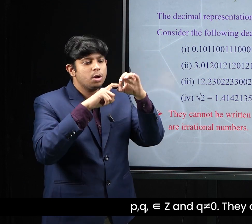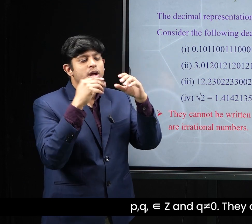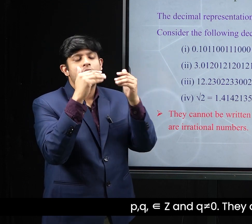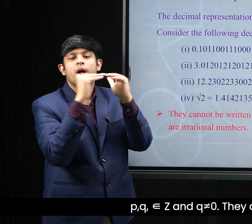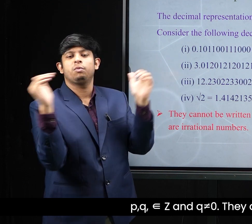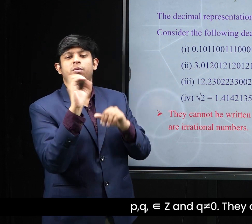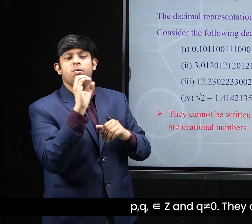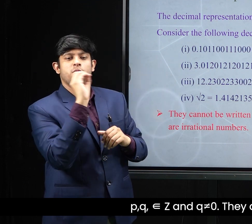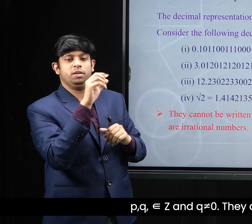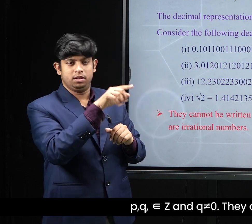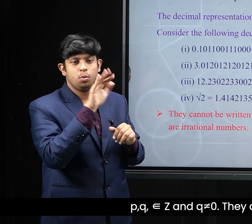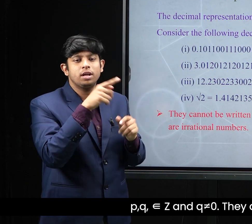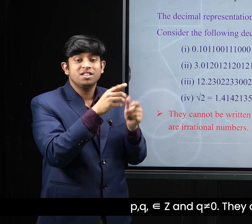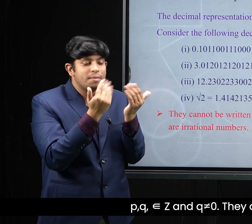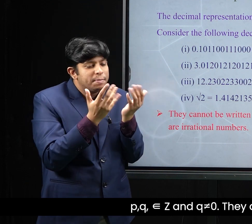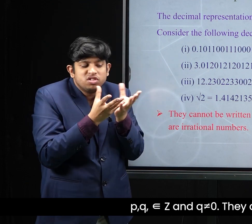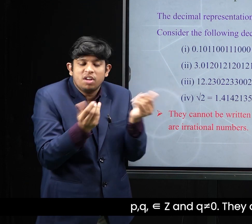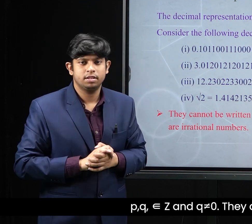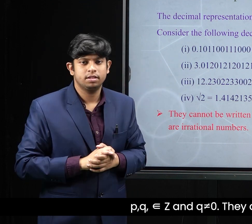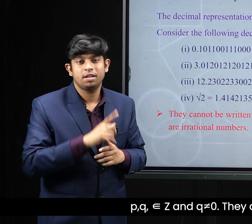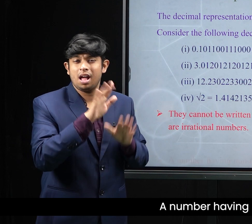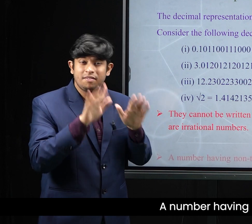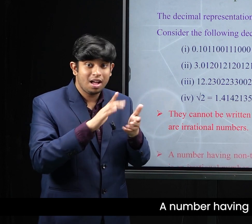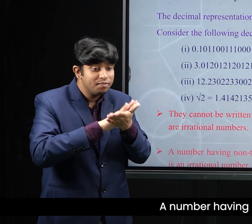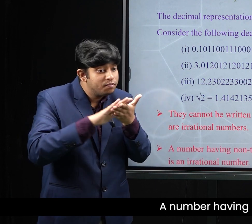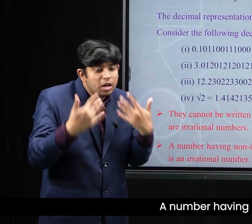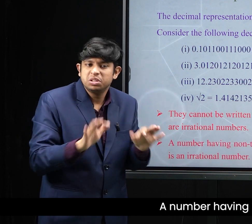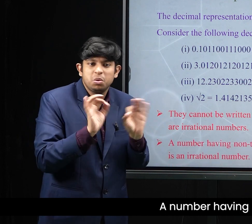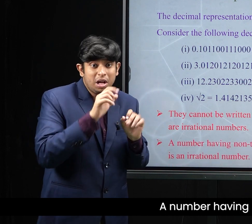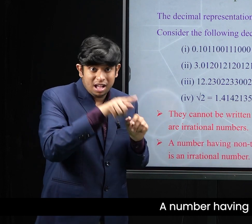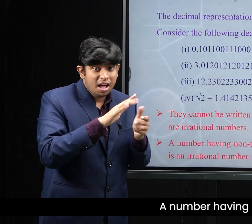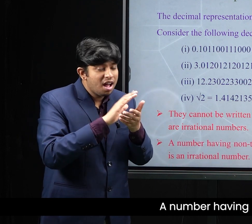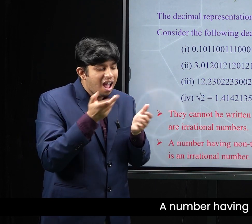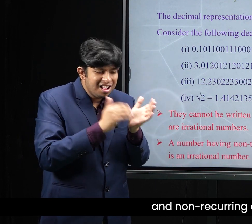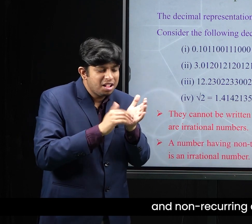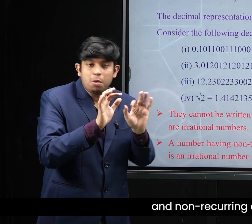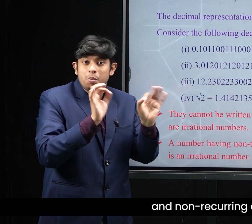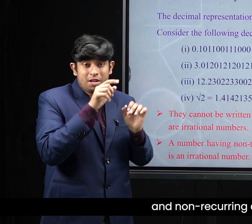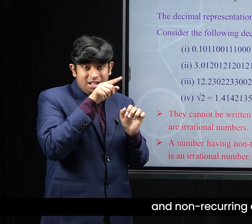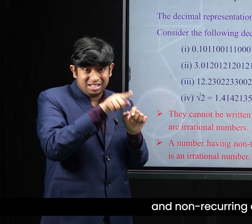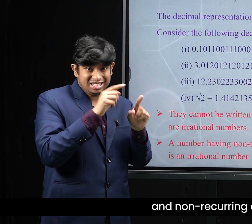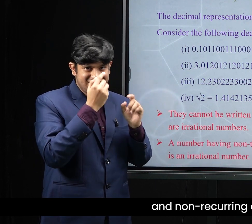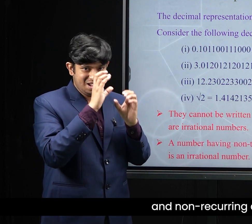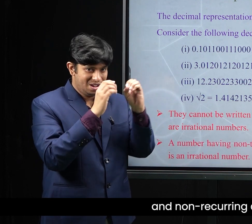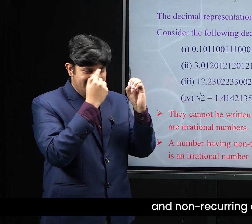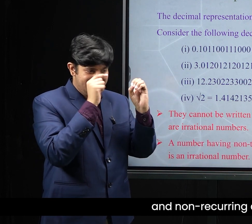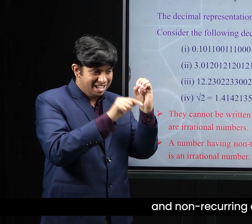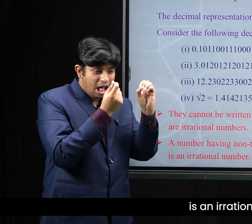are irrational numbers. A number having non-terminating and non-reoccurring decimal expansion is